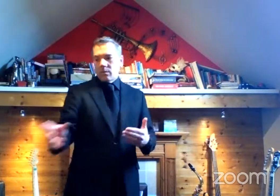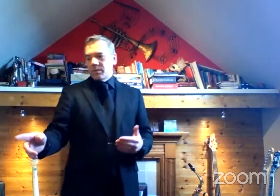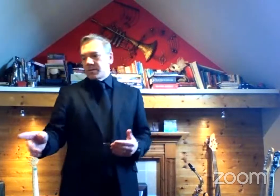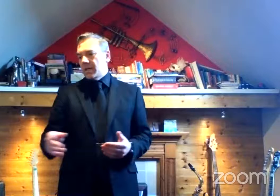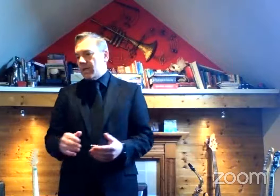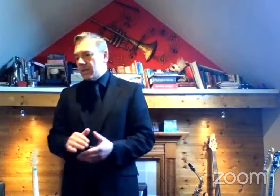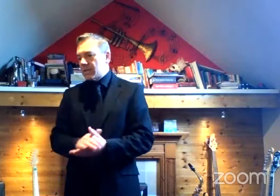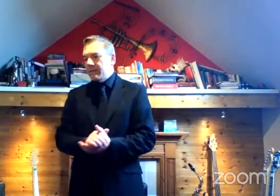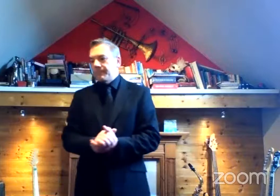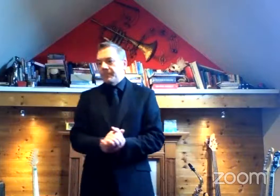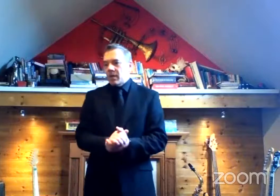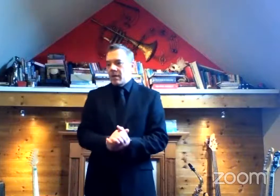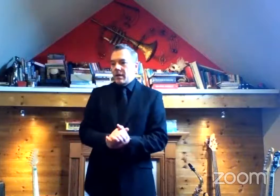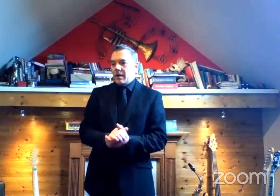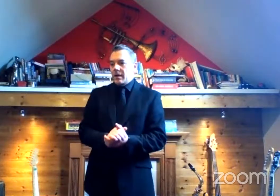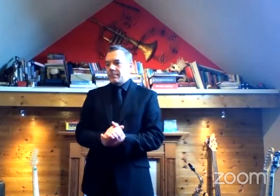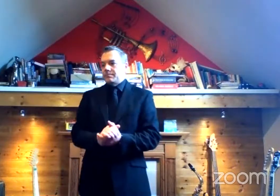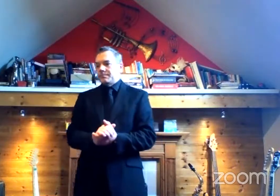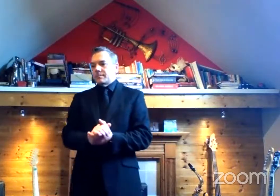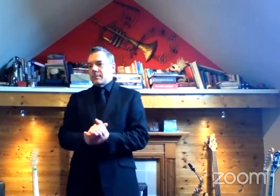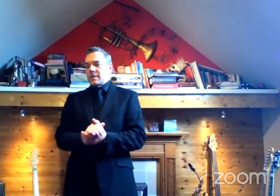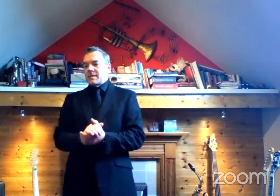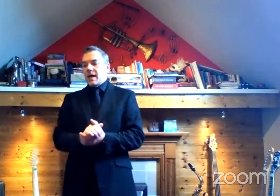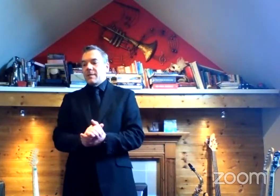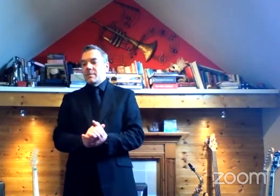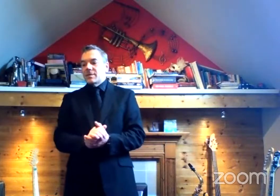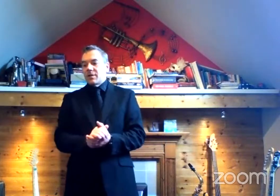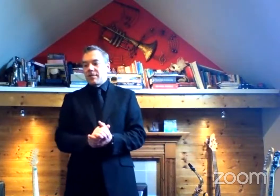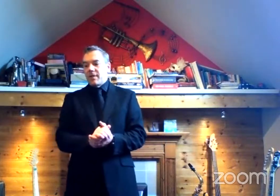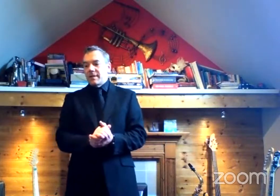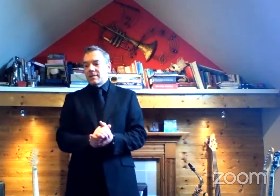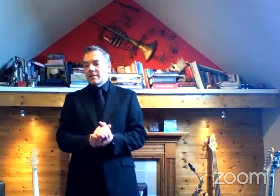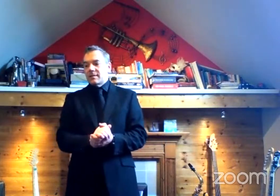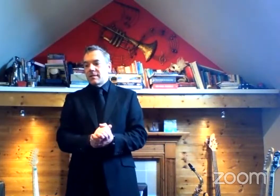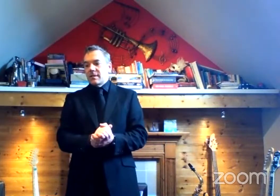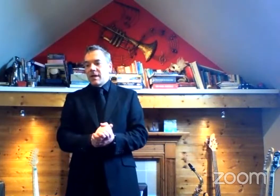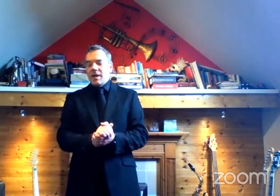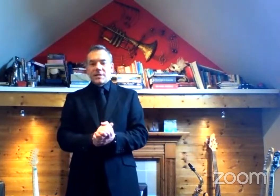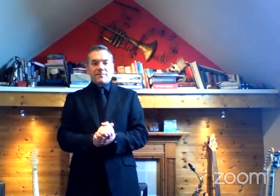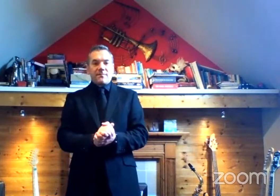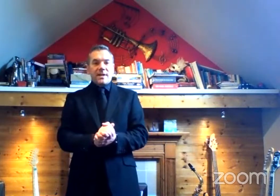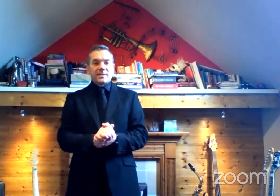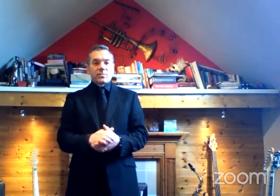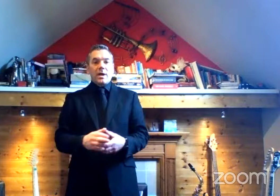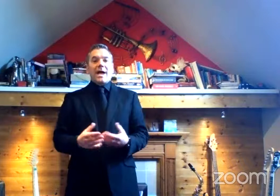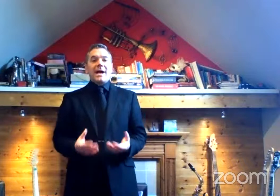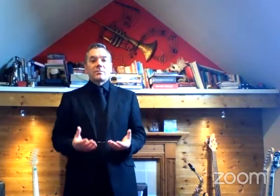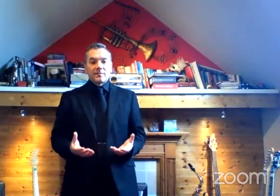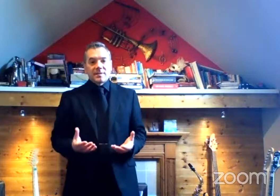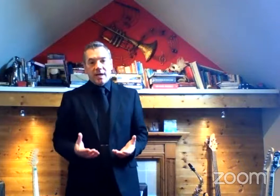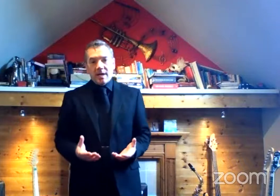what we're saying is, and time is not a friend, as friends we're out of